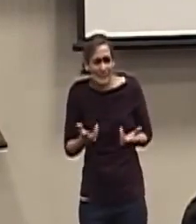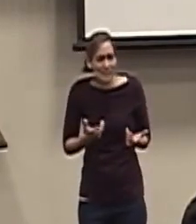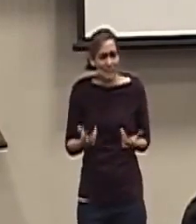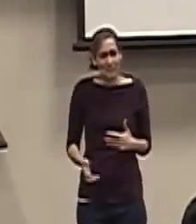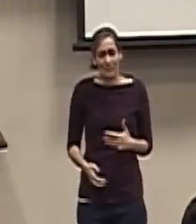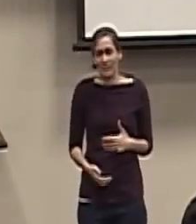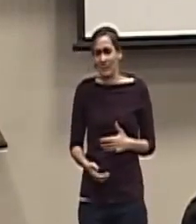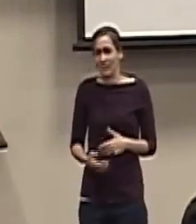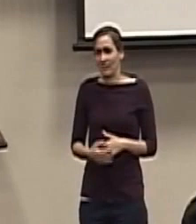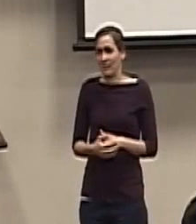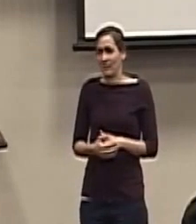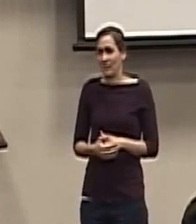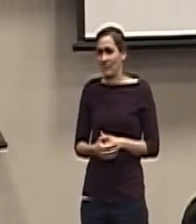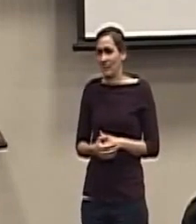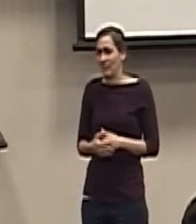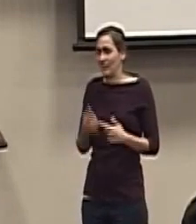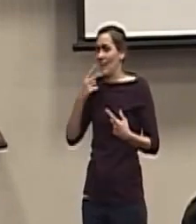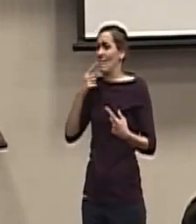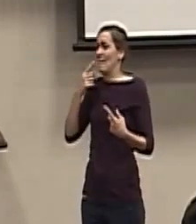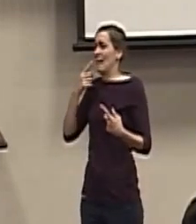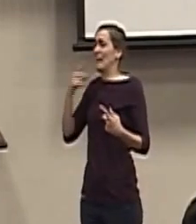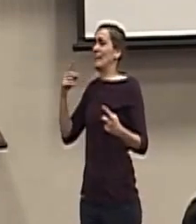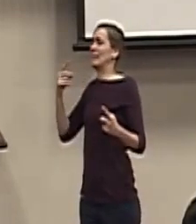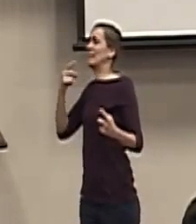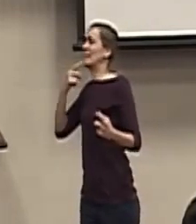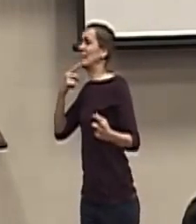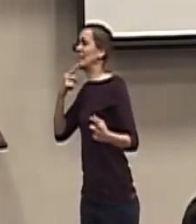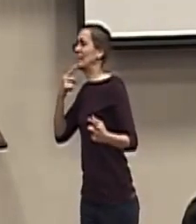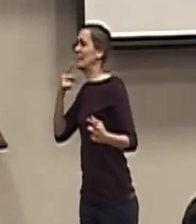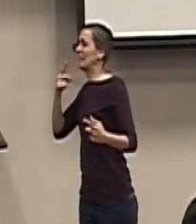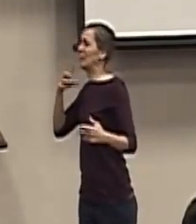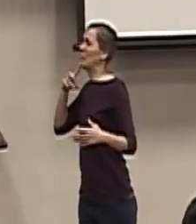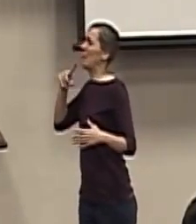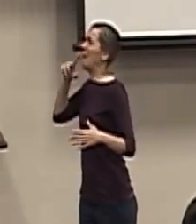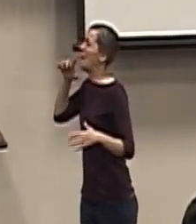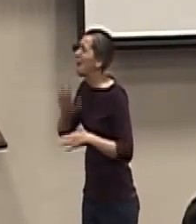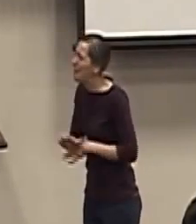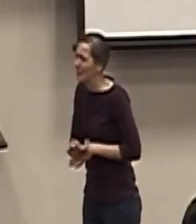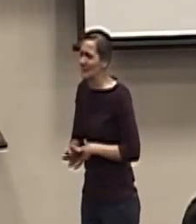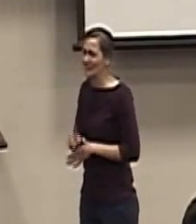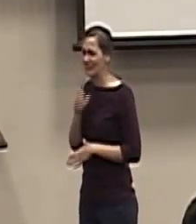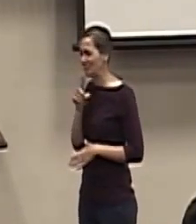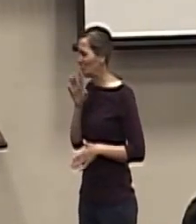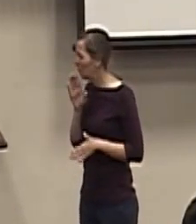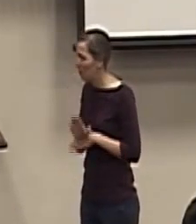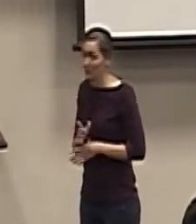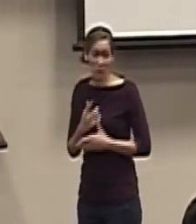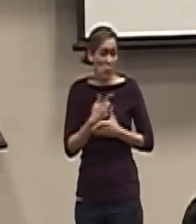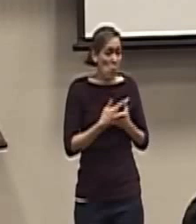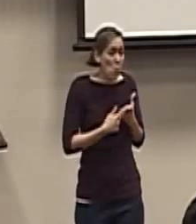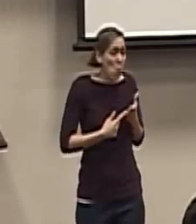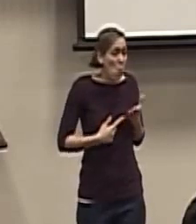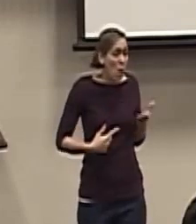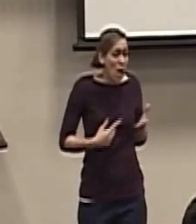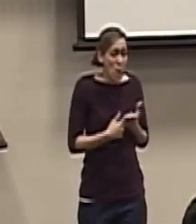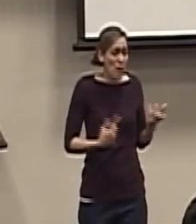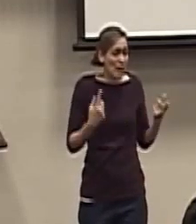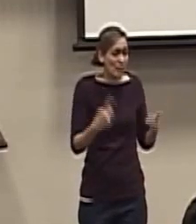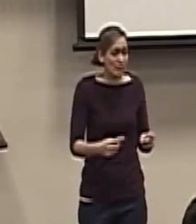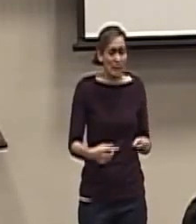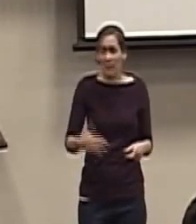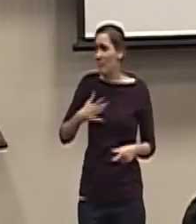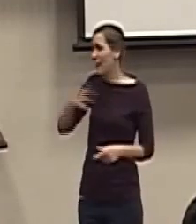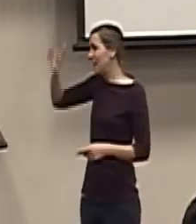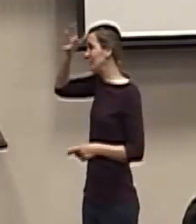going on? And she finally choked out, he promised, Kyle, he promised. And I said, what, Becca? What is going on? And she said,